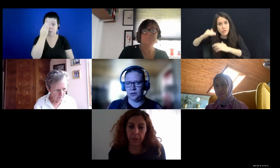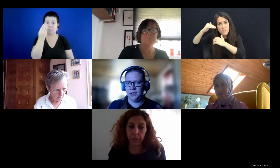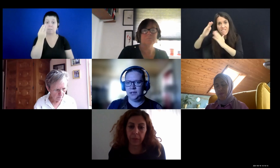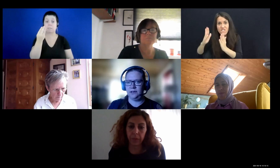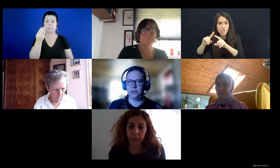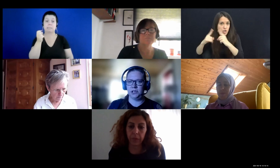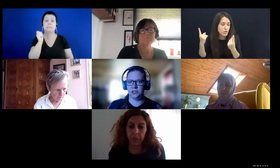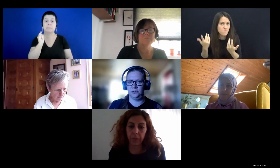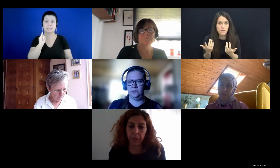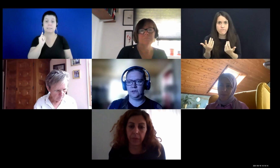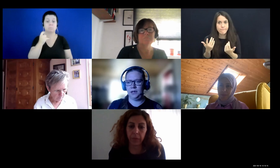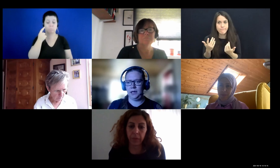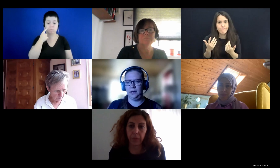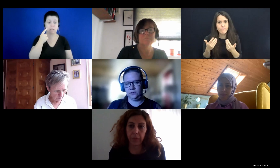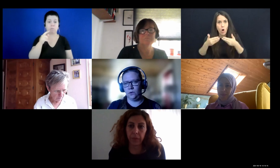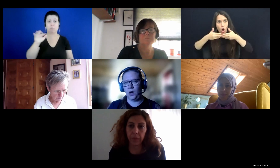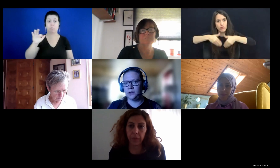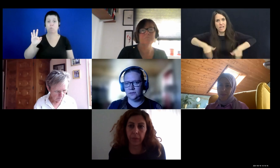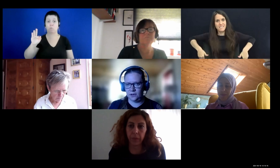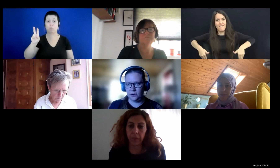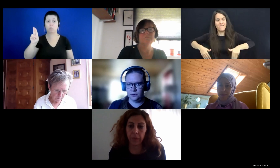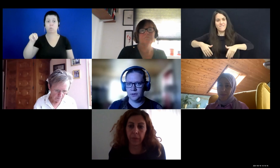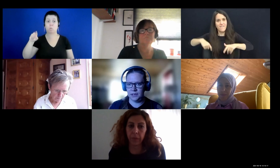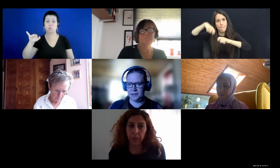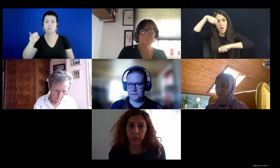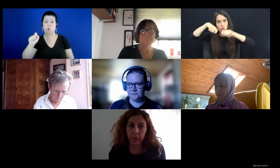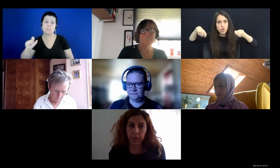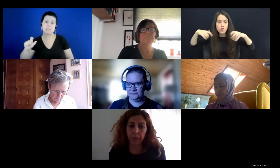functional definitions, and so on. So,